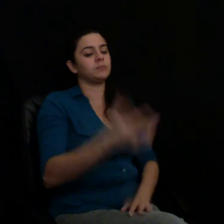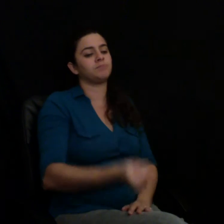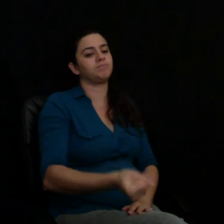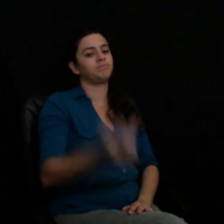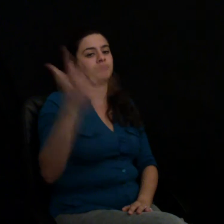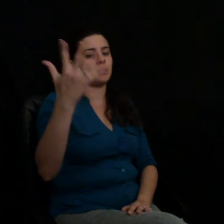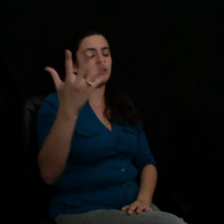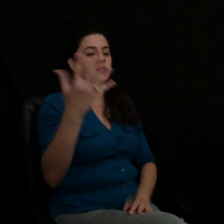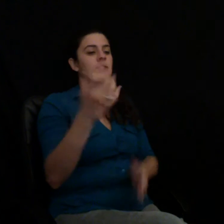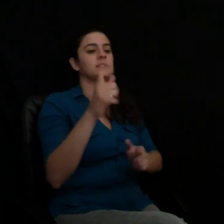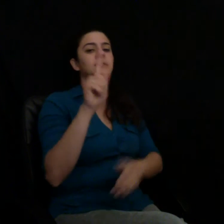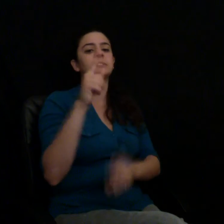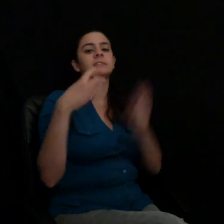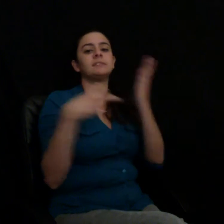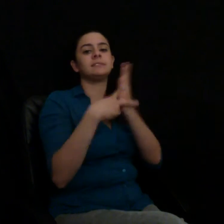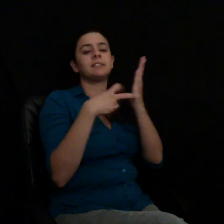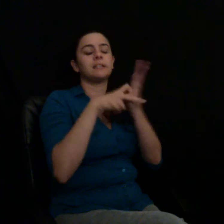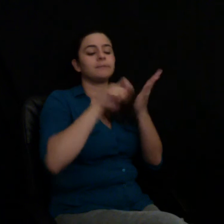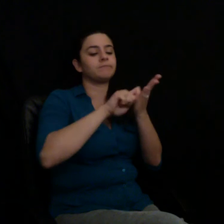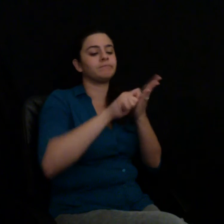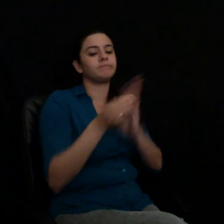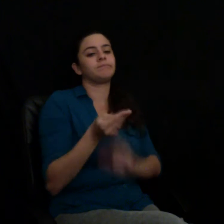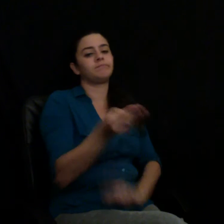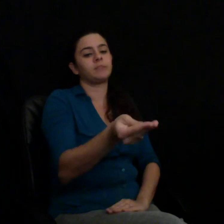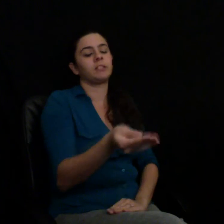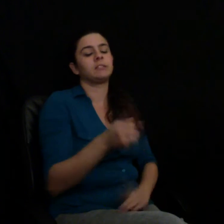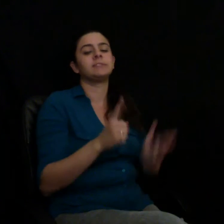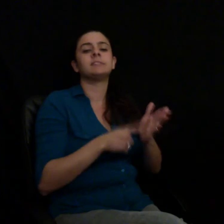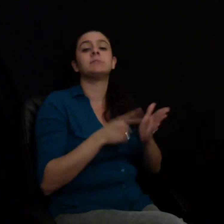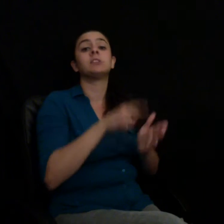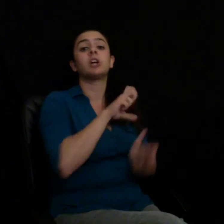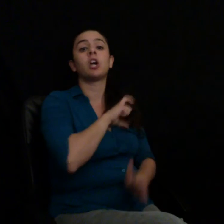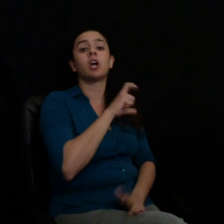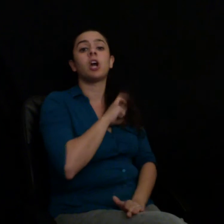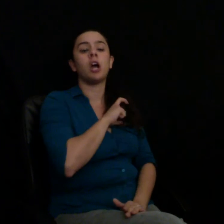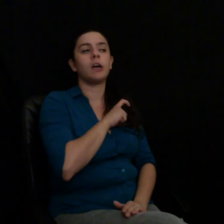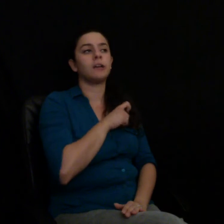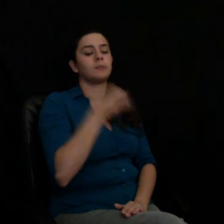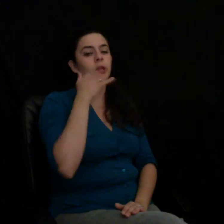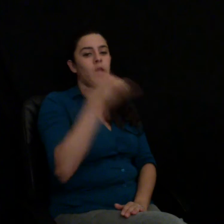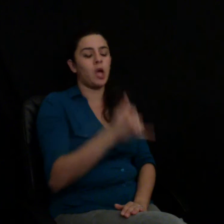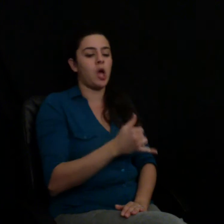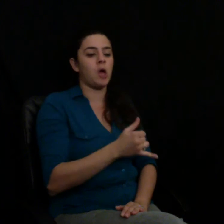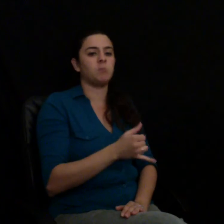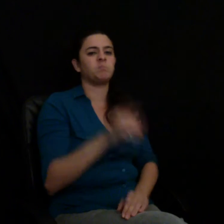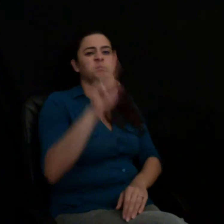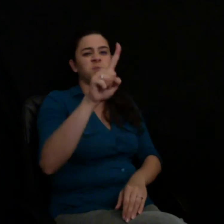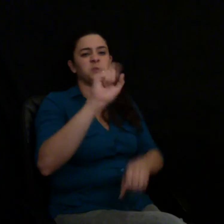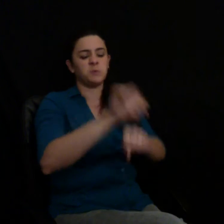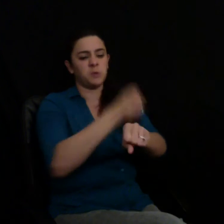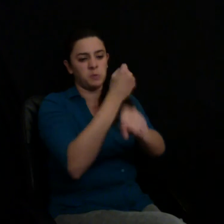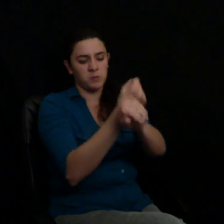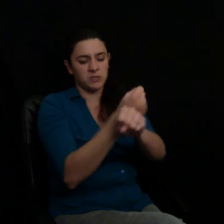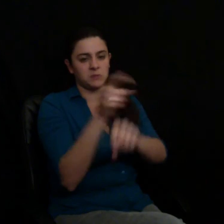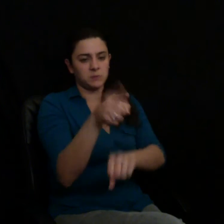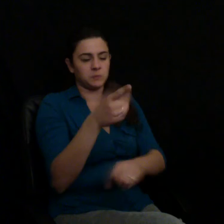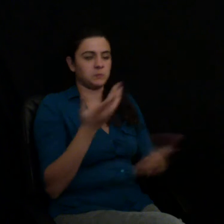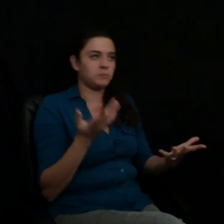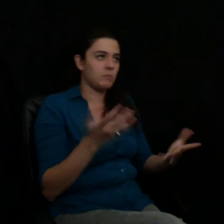or they'll call the cops and have you put in jail, which doesn't last very long. But that's our enemy, is the bull. And you want to know, every time that I get into a train